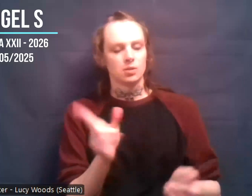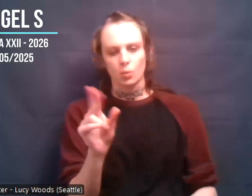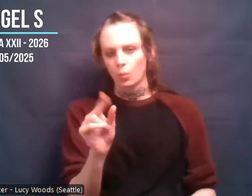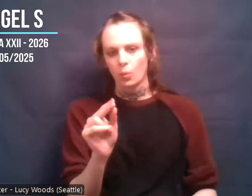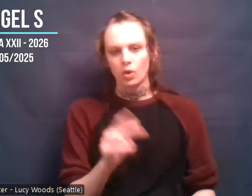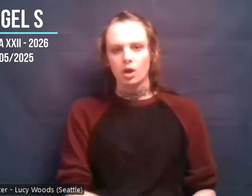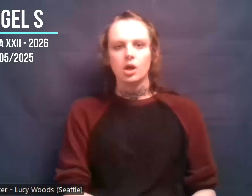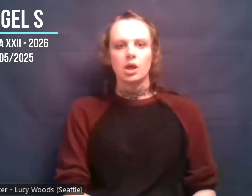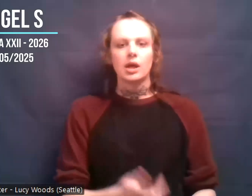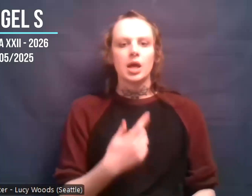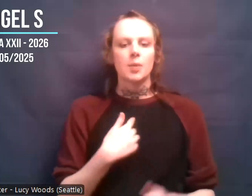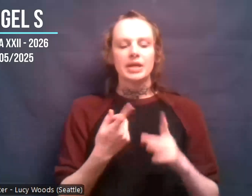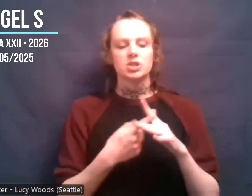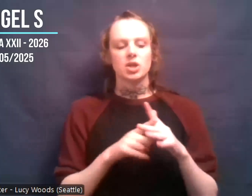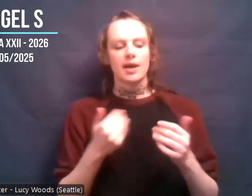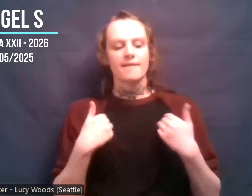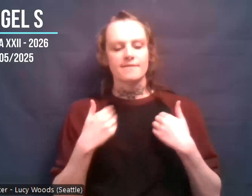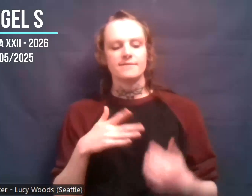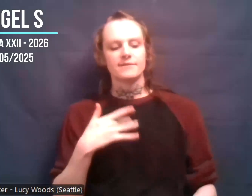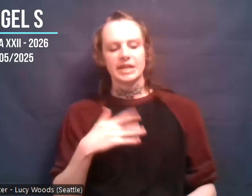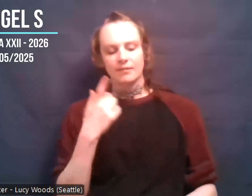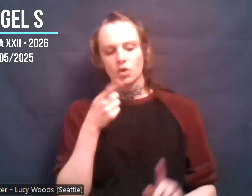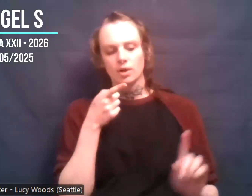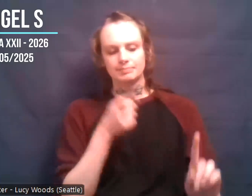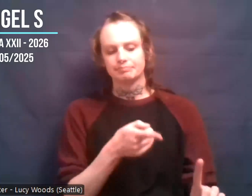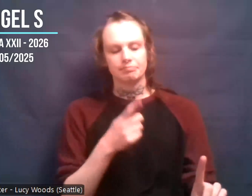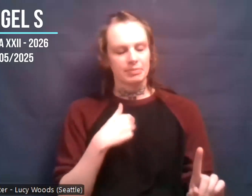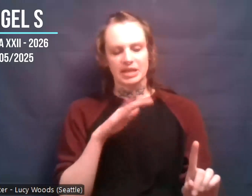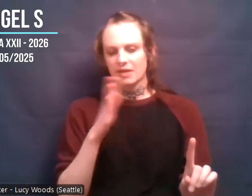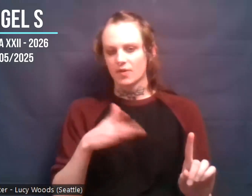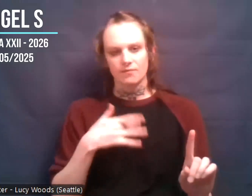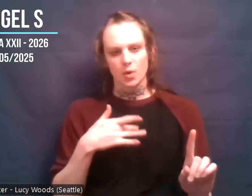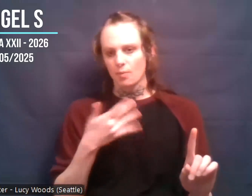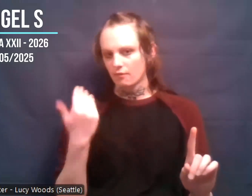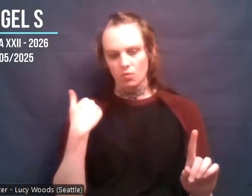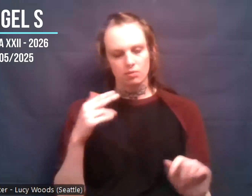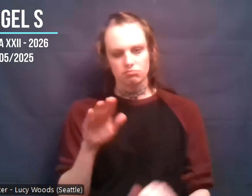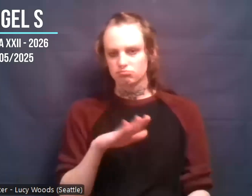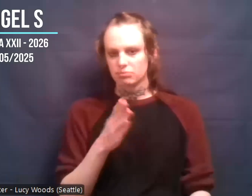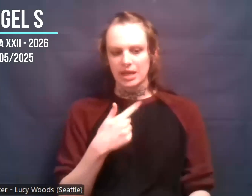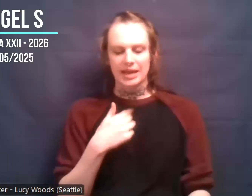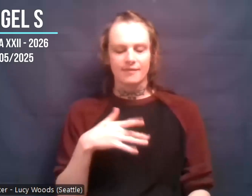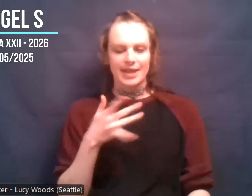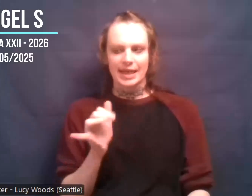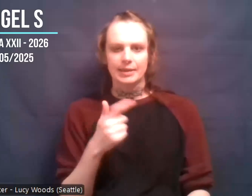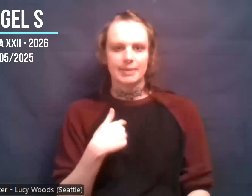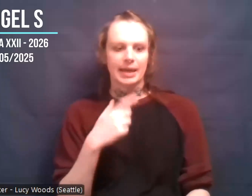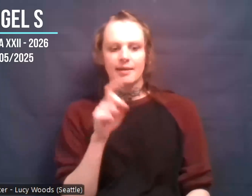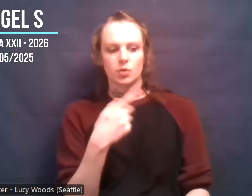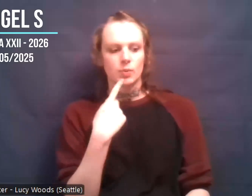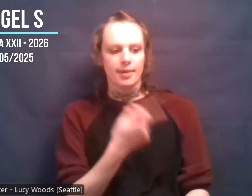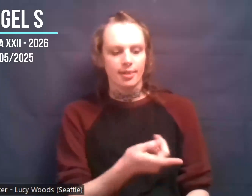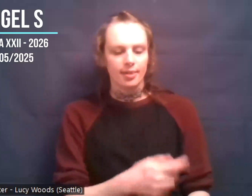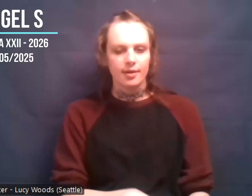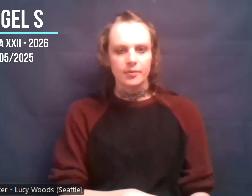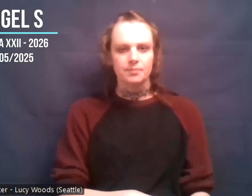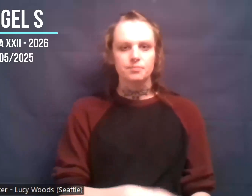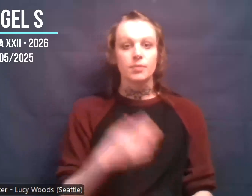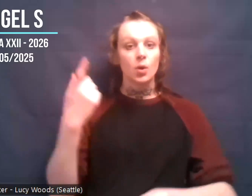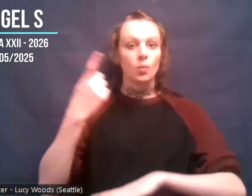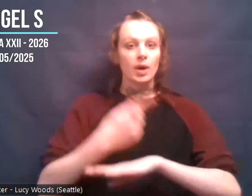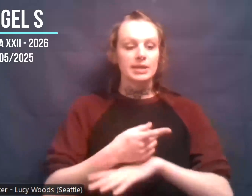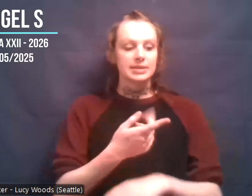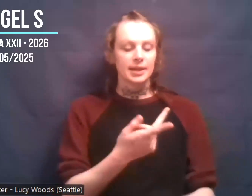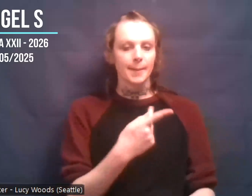started feeling things for this person that I never felt for anyone before, and I felt like I needed to tell them. So one day we're playing Truth or